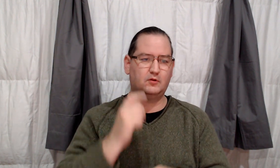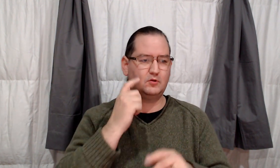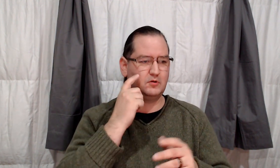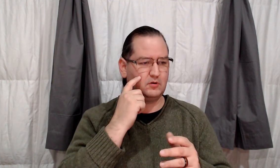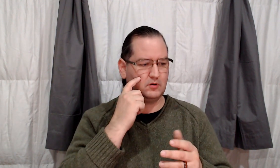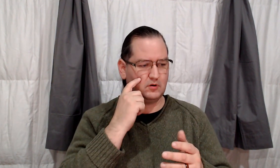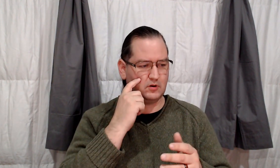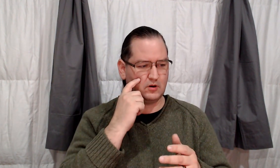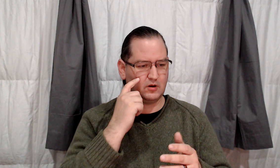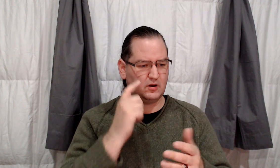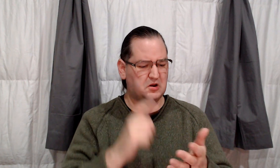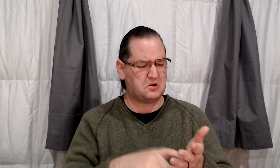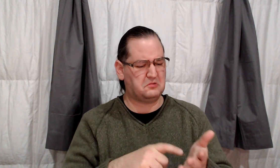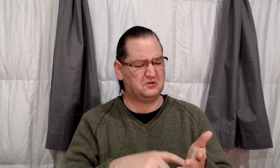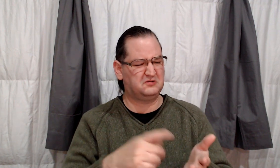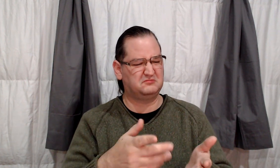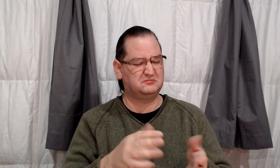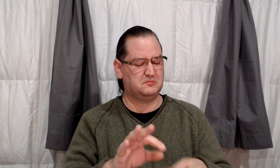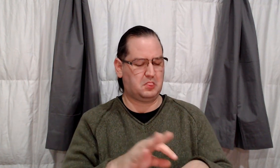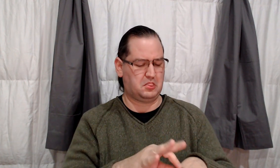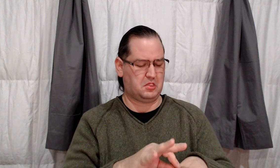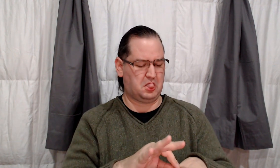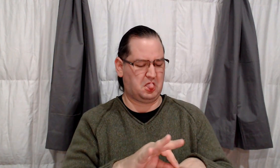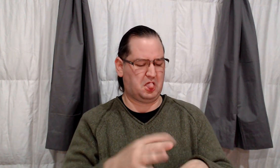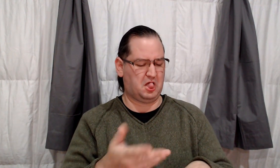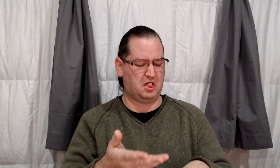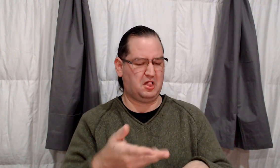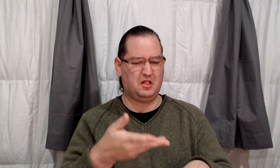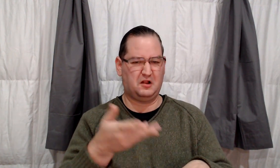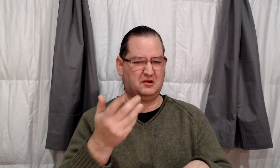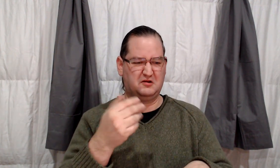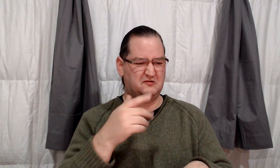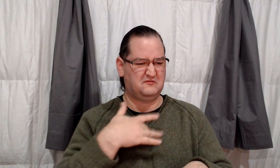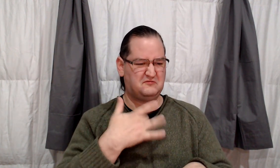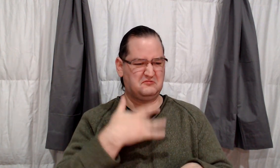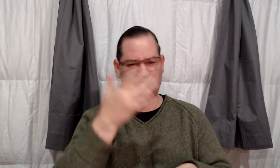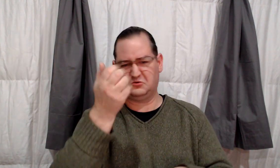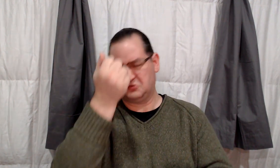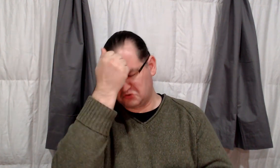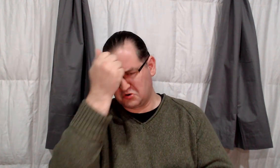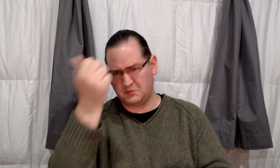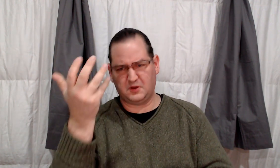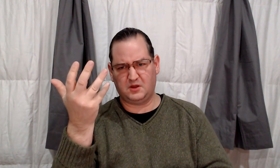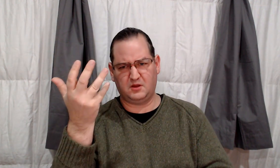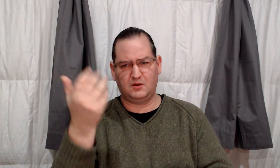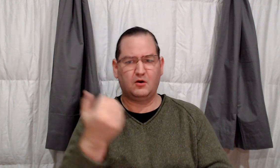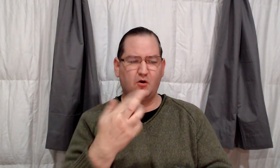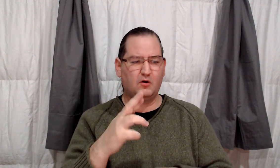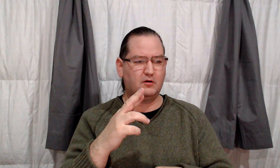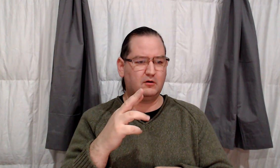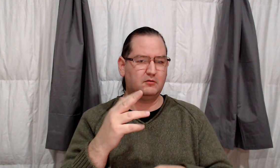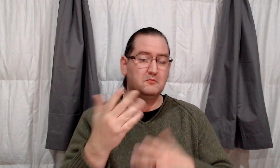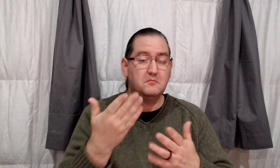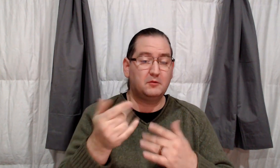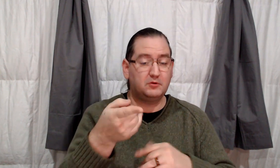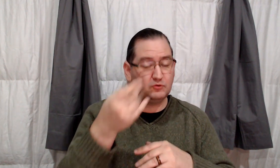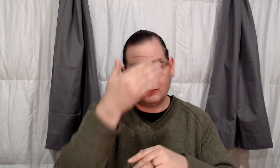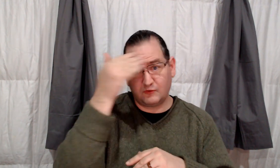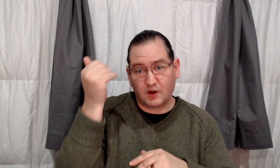made you feel, which you'd probably overlooked before or forgotten all about. But not as much forgetting as the man